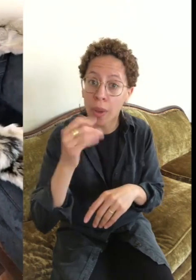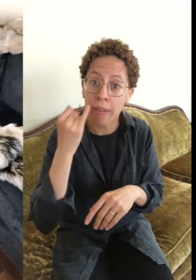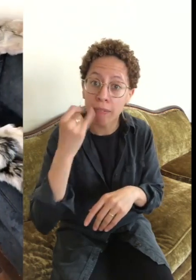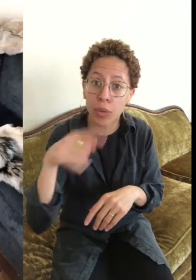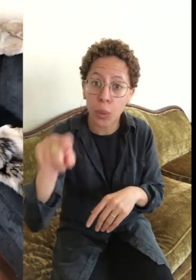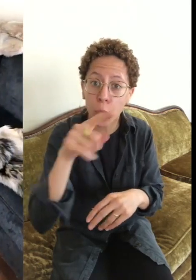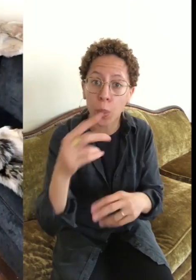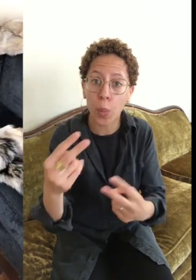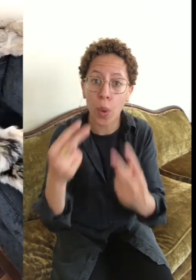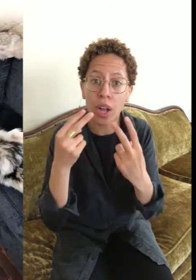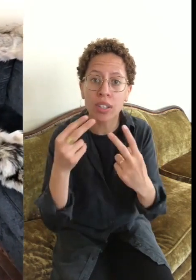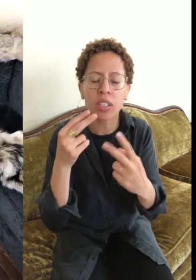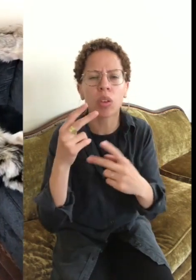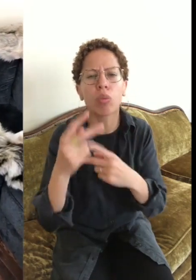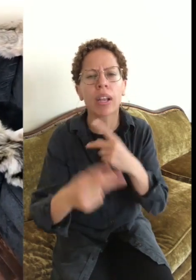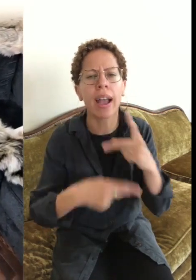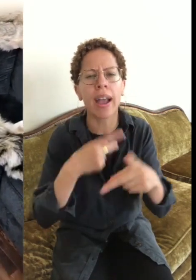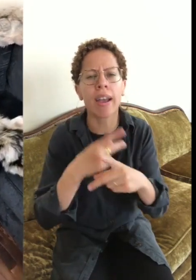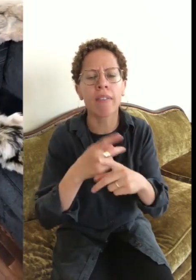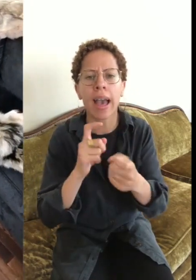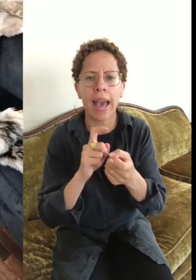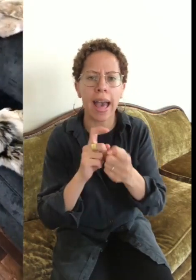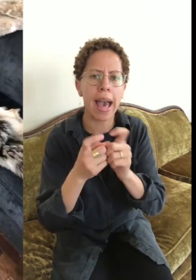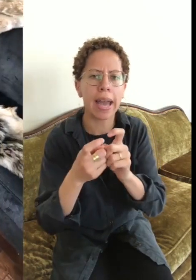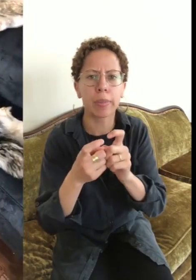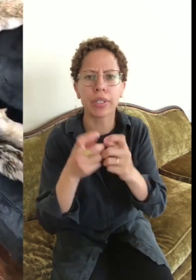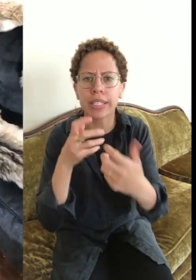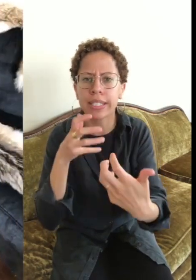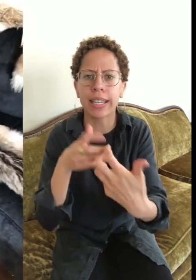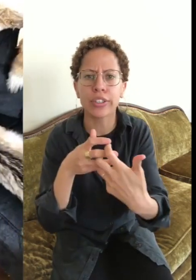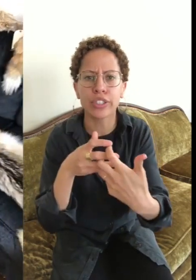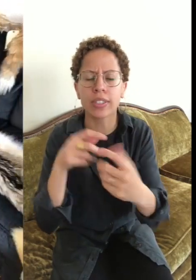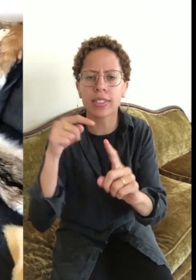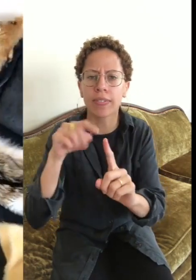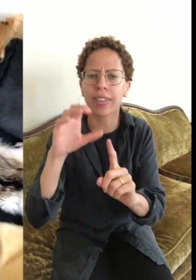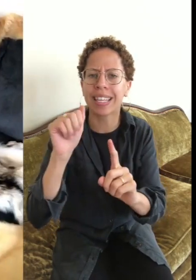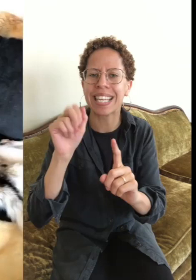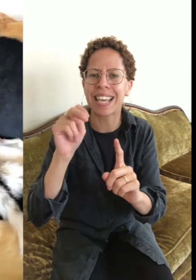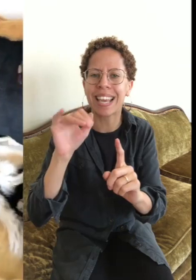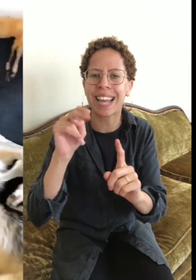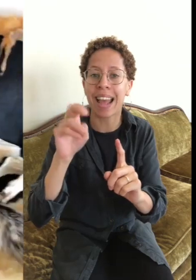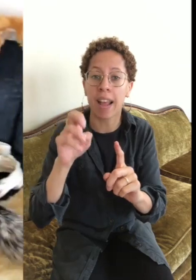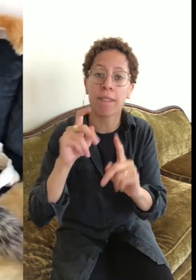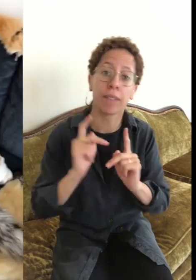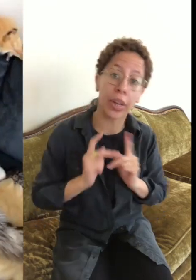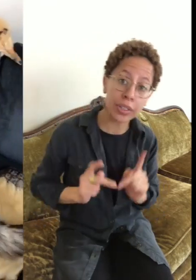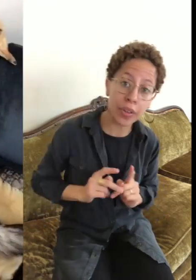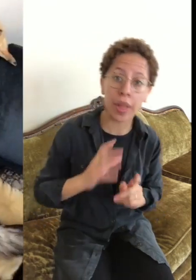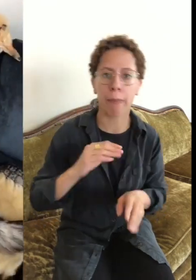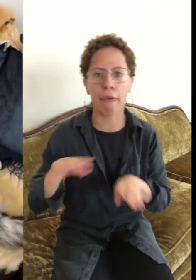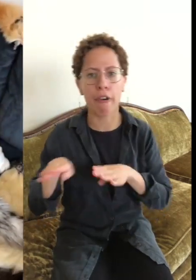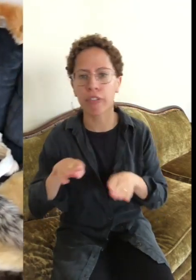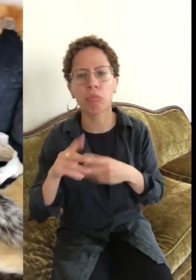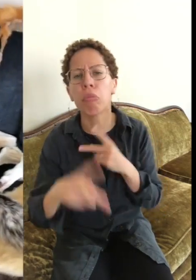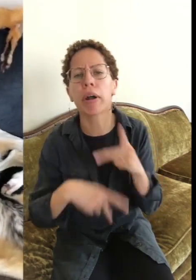So anybody who's watching, what are some adaptations of canines, physical and behavioral?